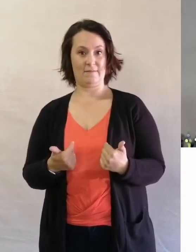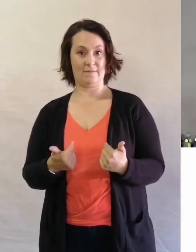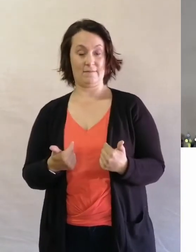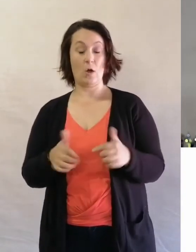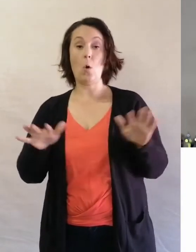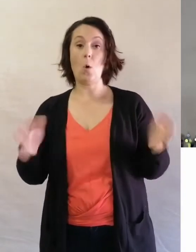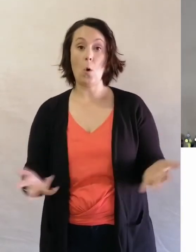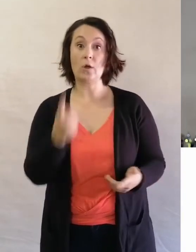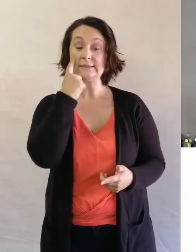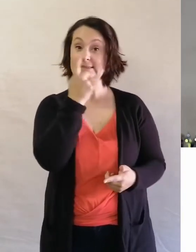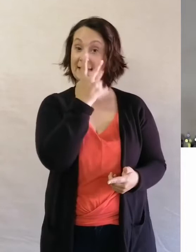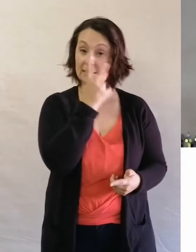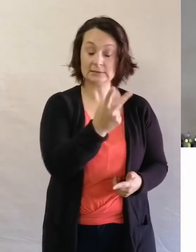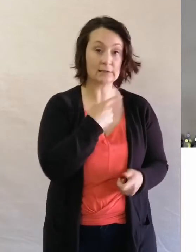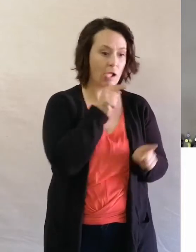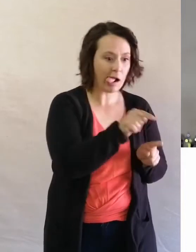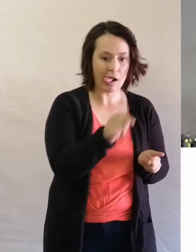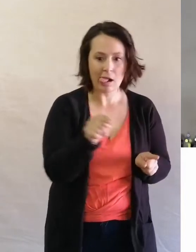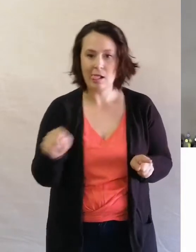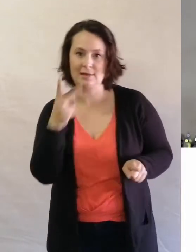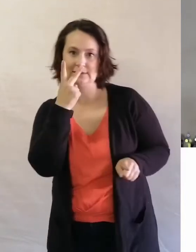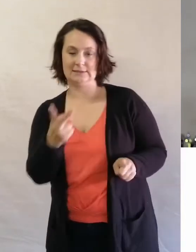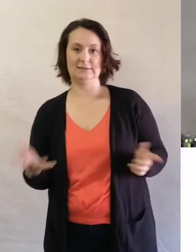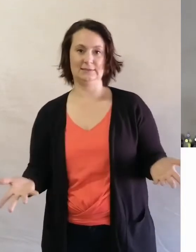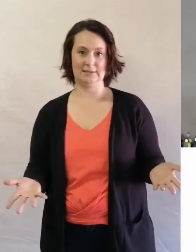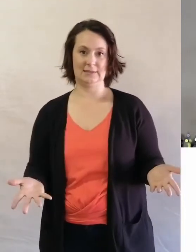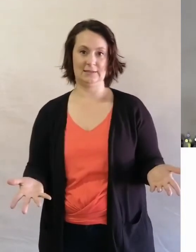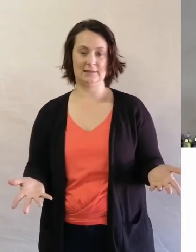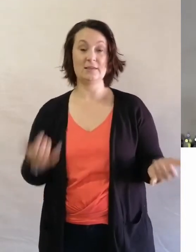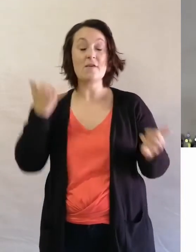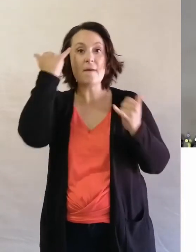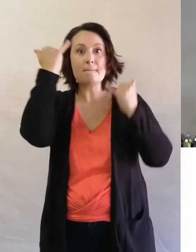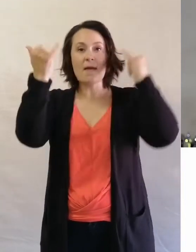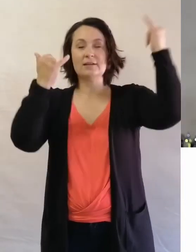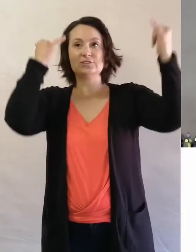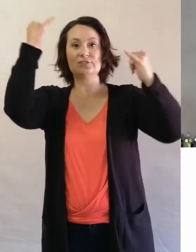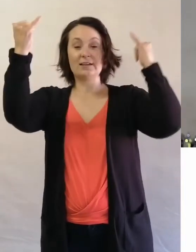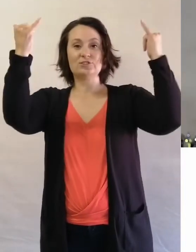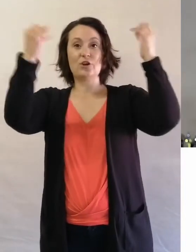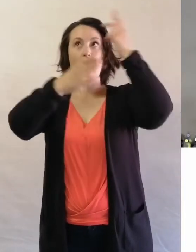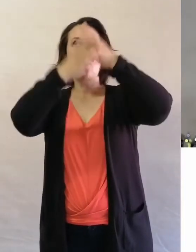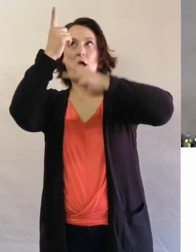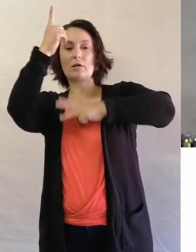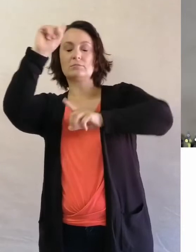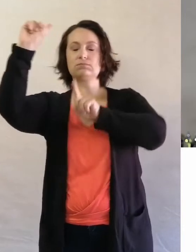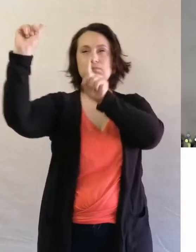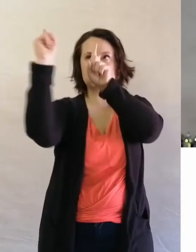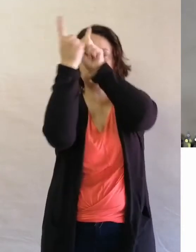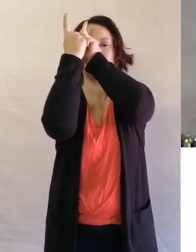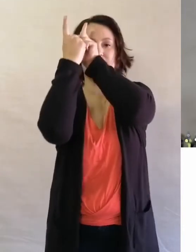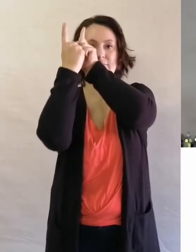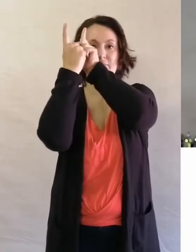on living by sight. Now God says, I've given you this thing, imagination. He presents himself to you there in your inner